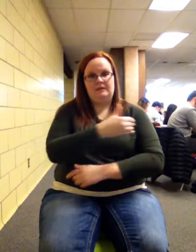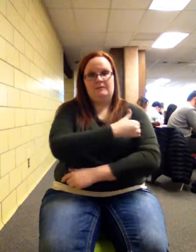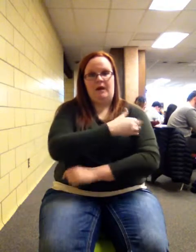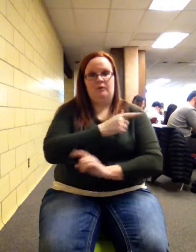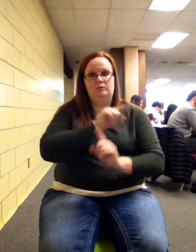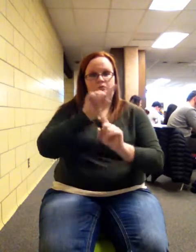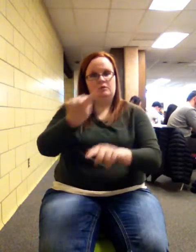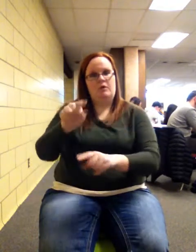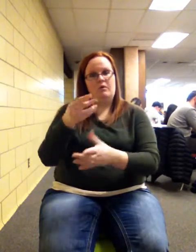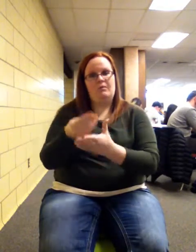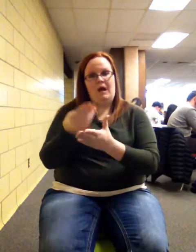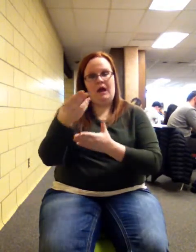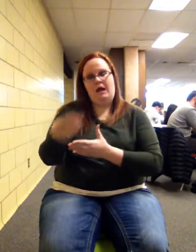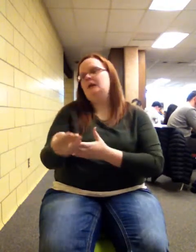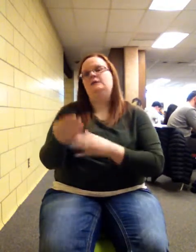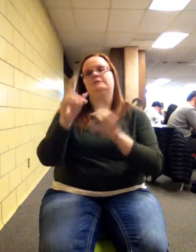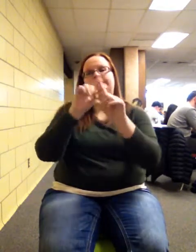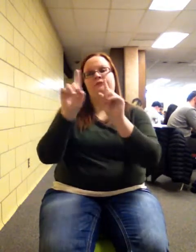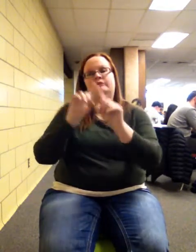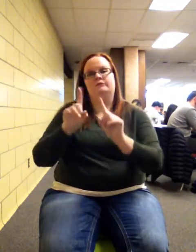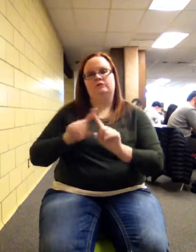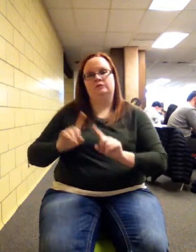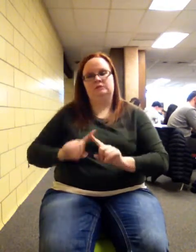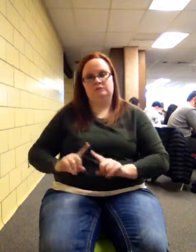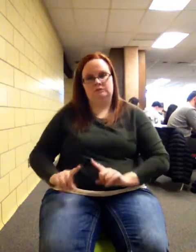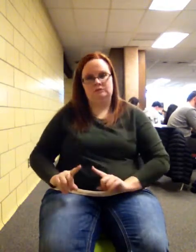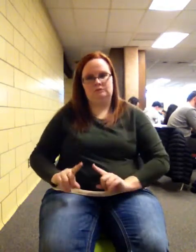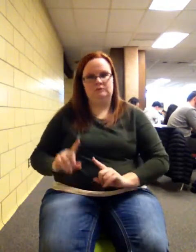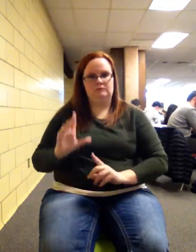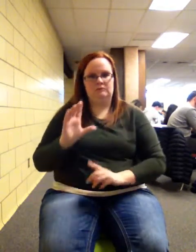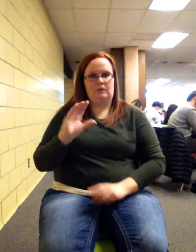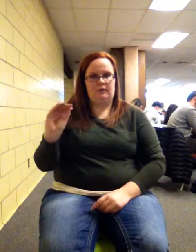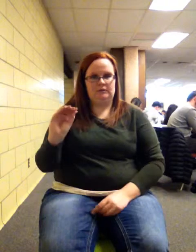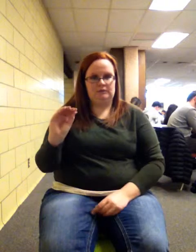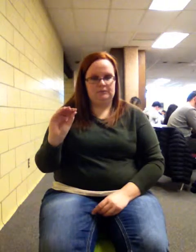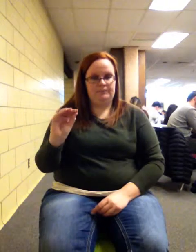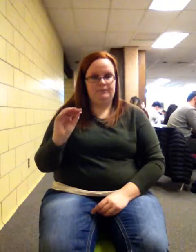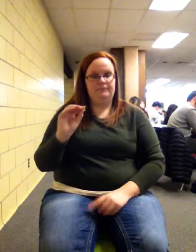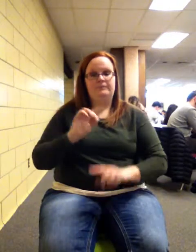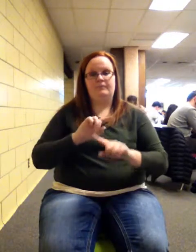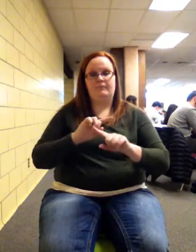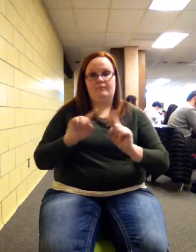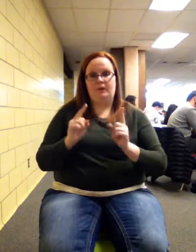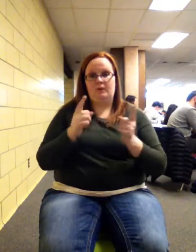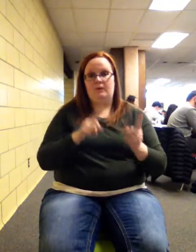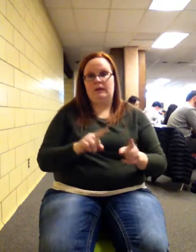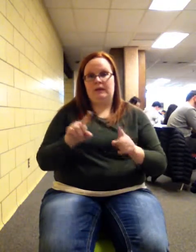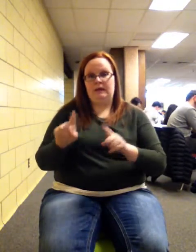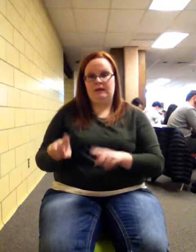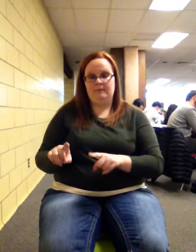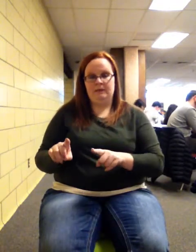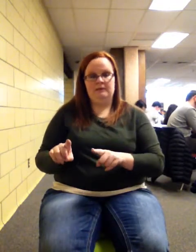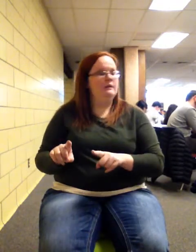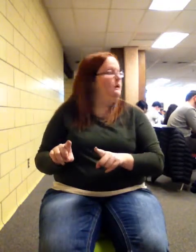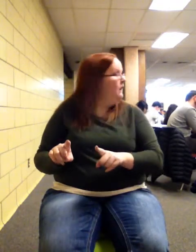companies. What happens though is that the transaction here where the